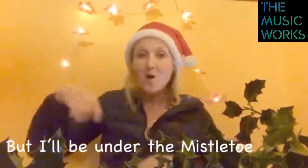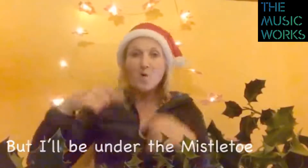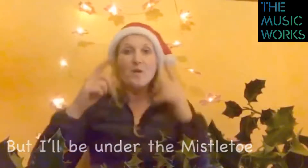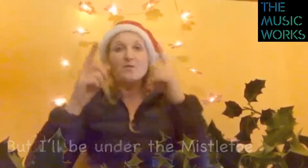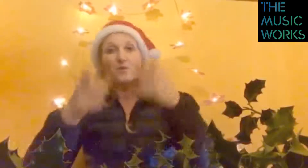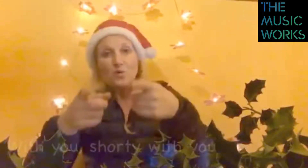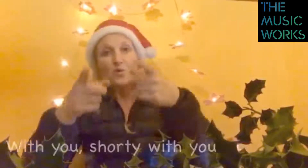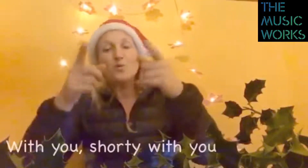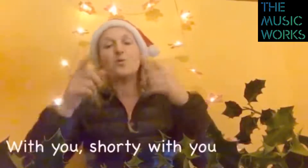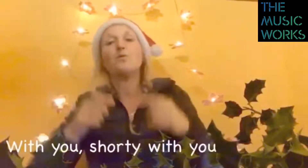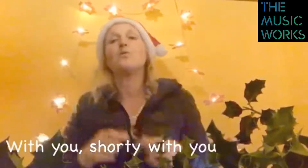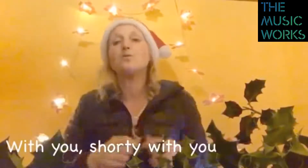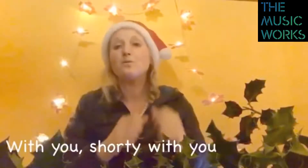mistletoe.